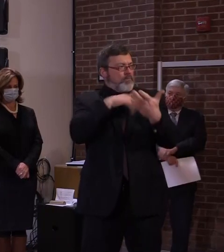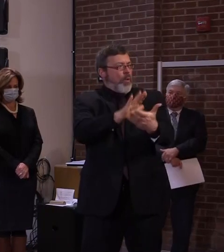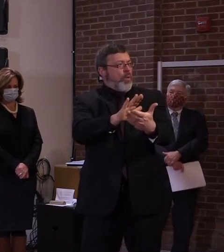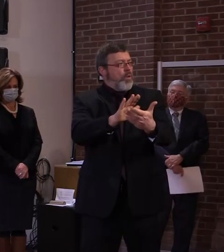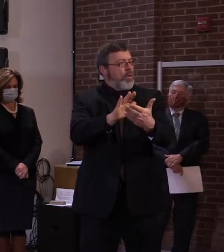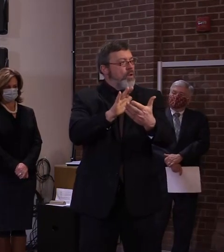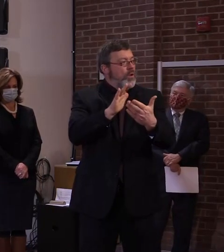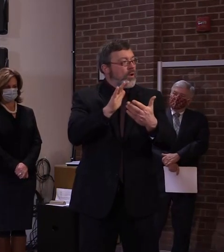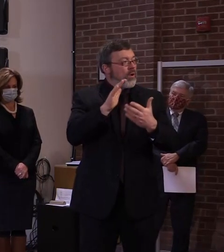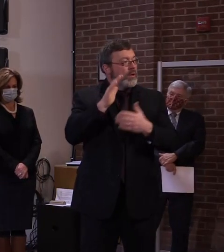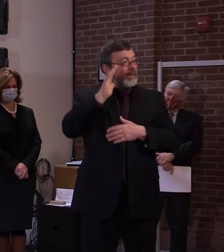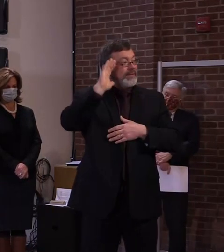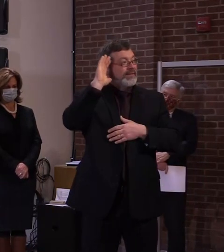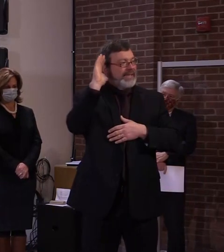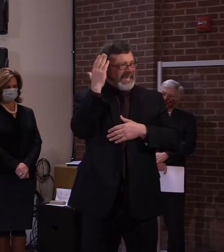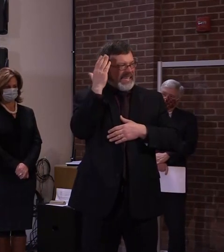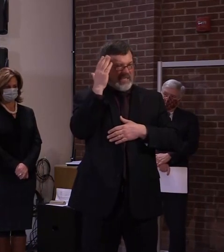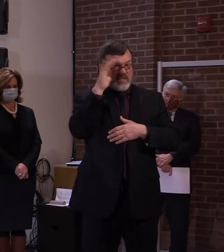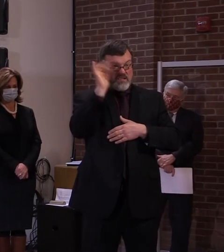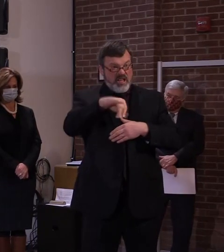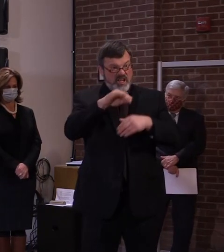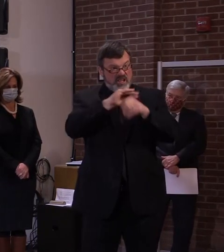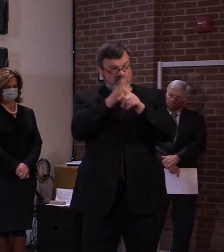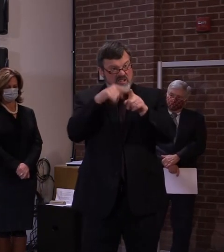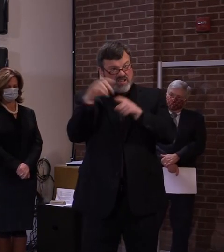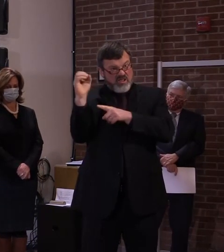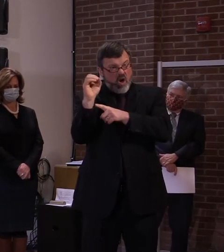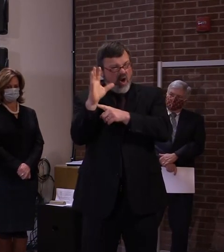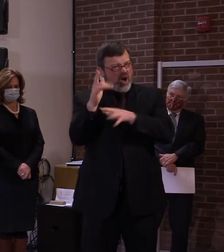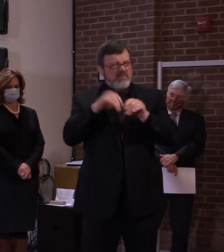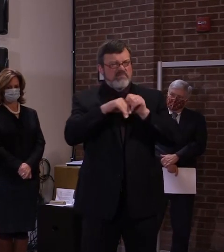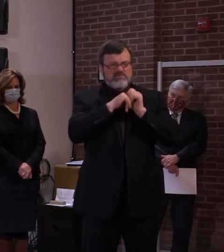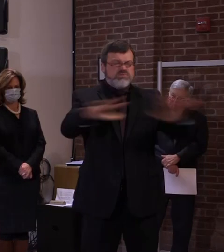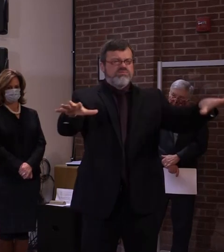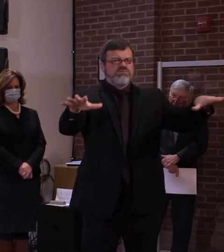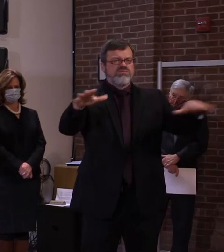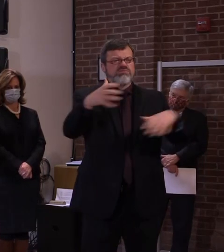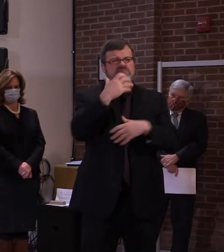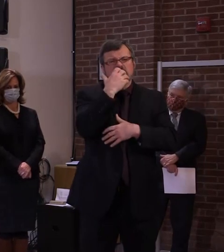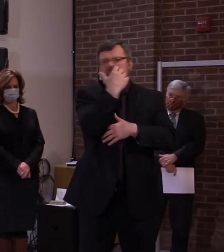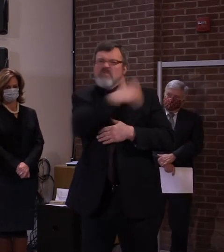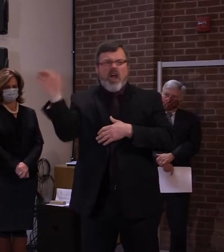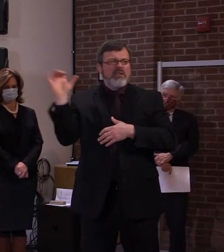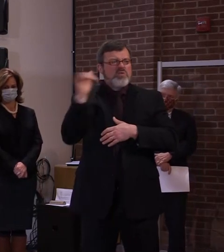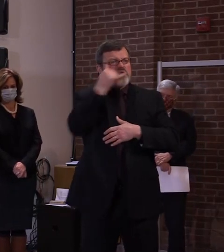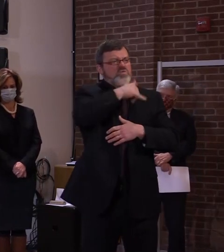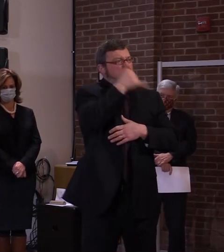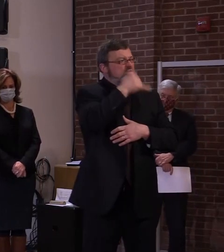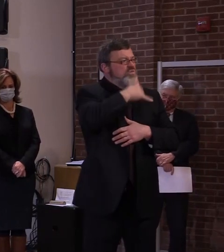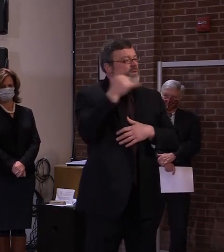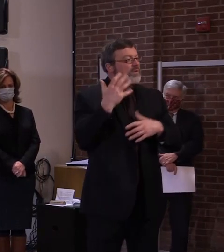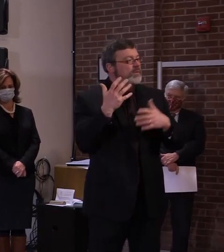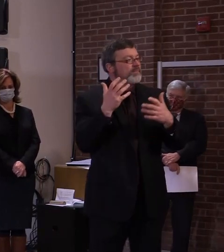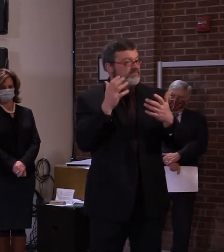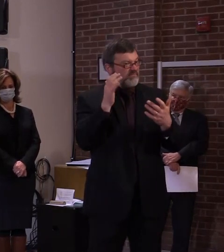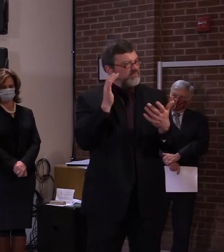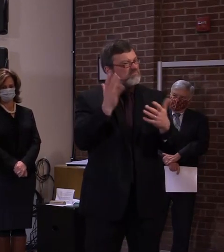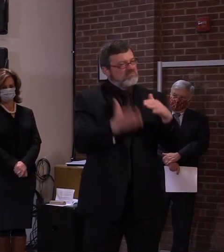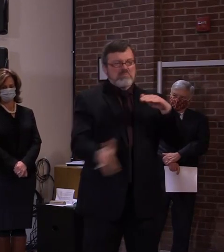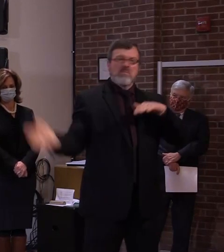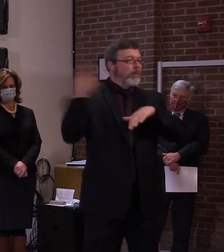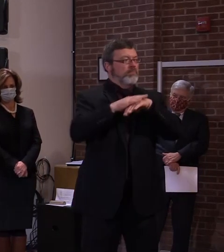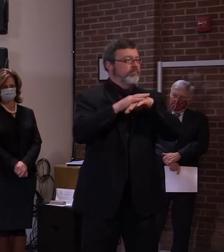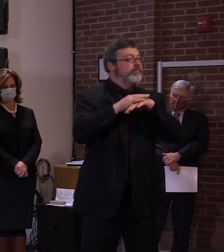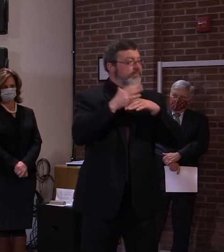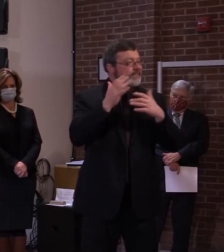more quickly. I think, you know, this issue of speed of contagion has proved to be one of the more challenging aspects for our schools relative to our